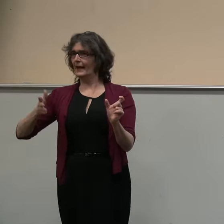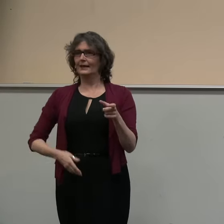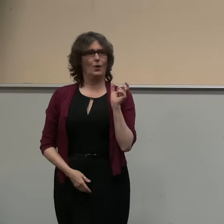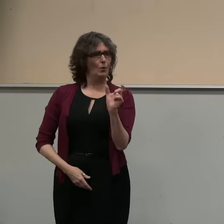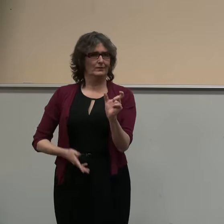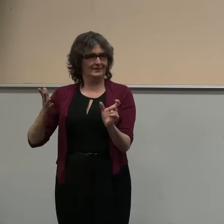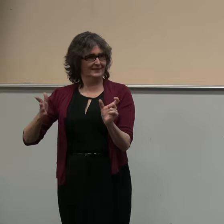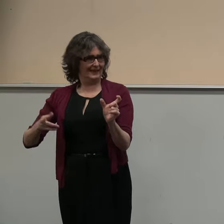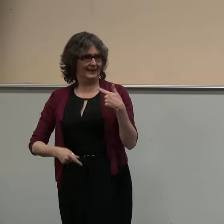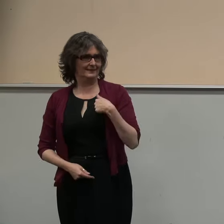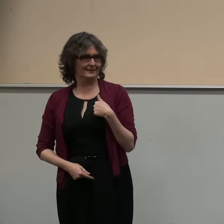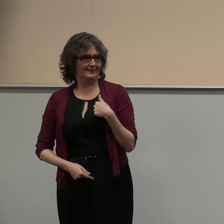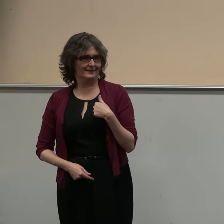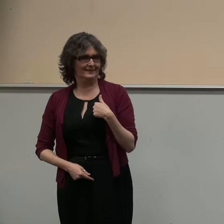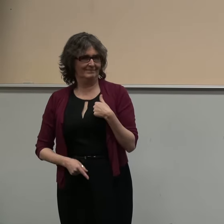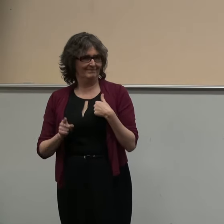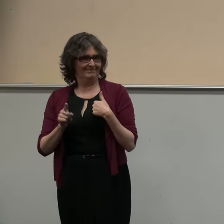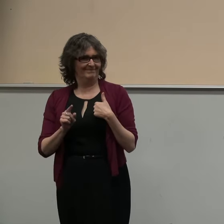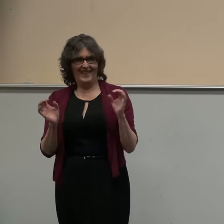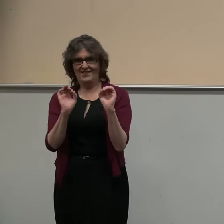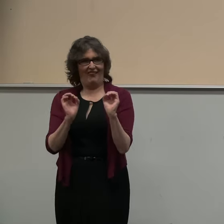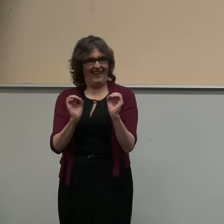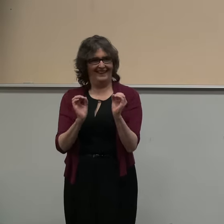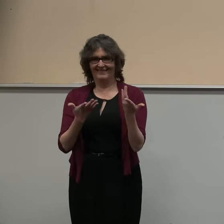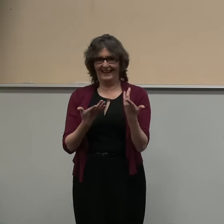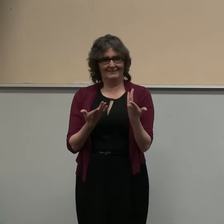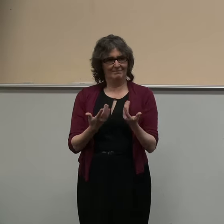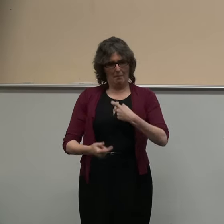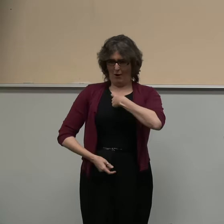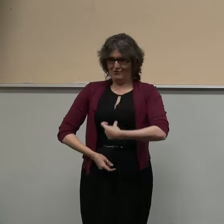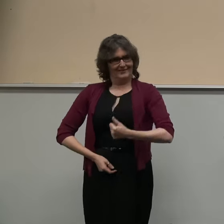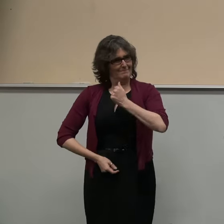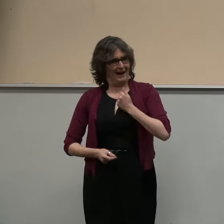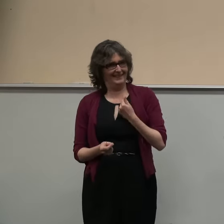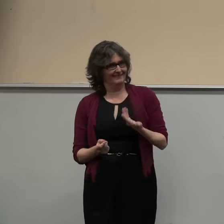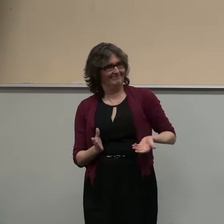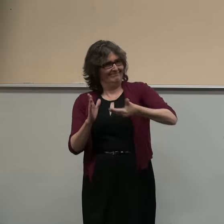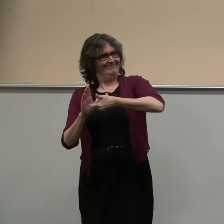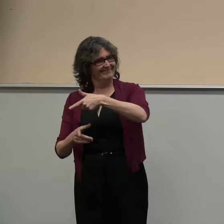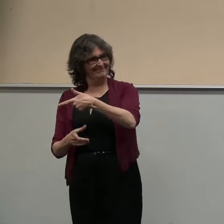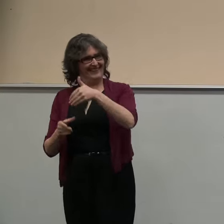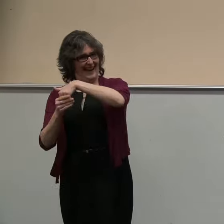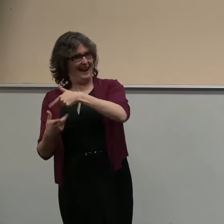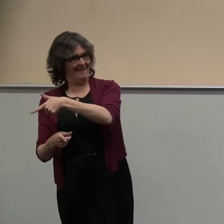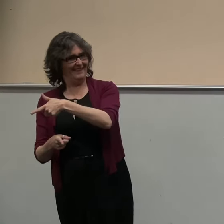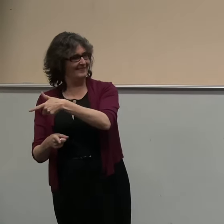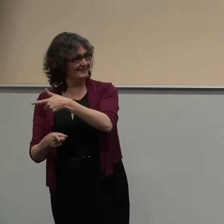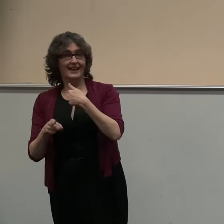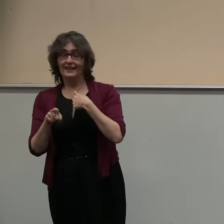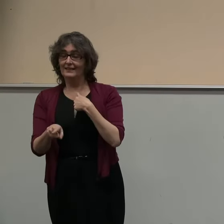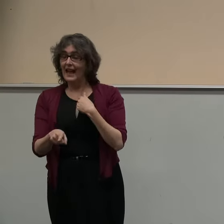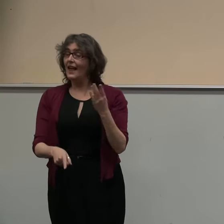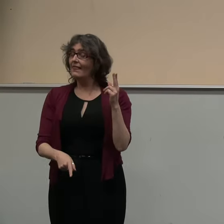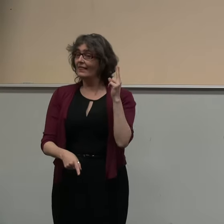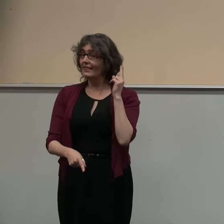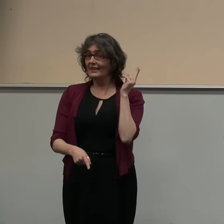influence that language by adding anything of my own personality or my own thoughts about how it should be done. But what the deaf spectators are saying